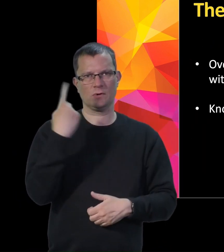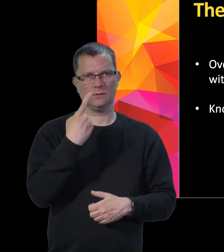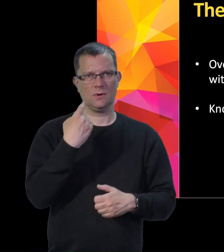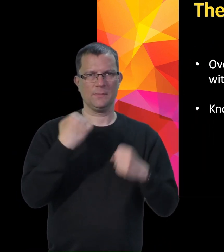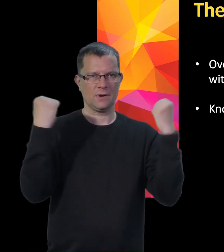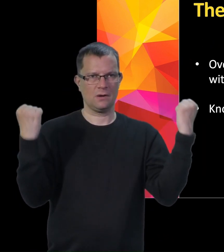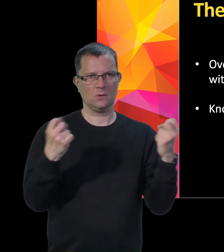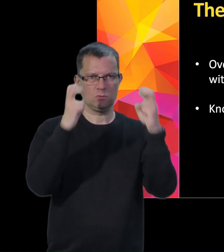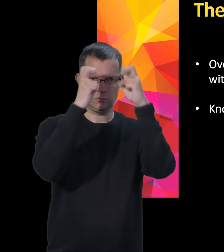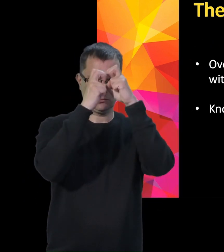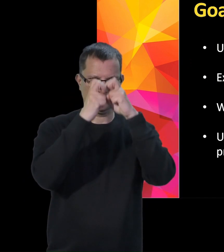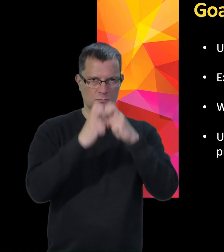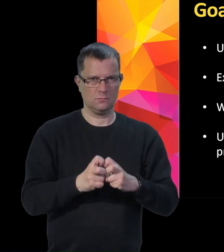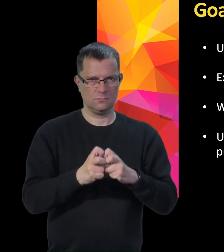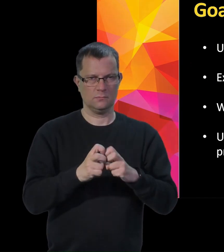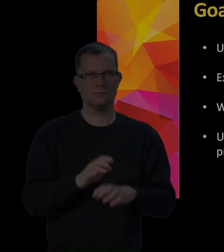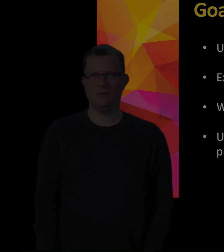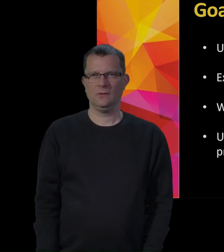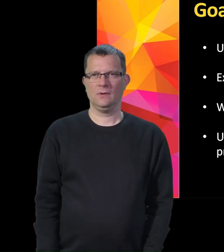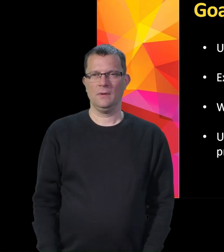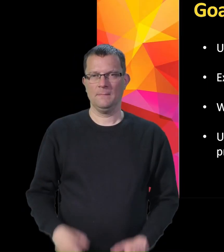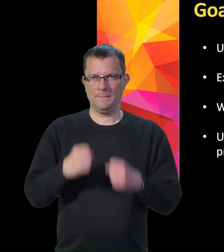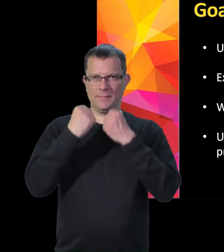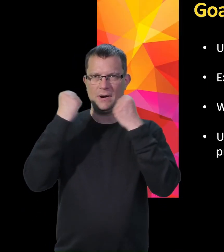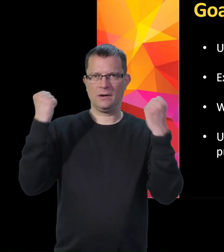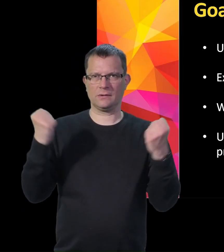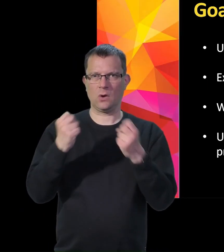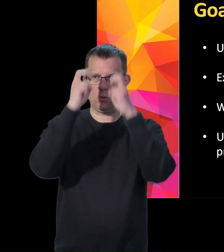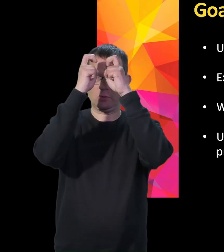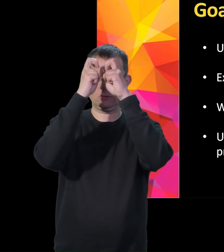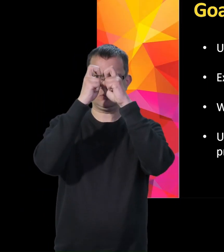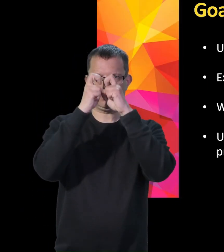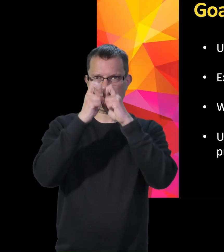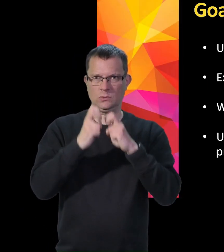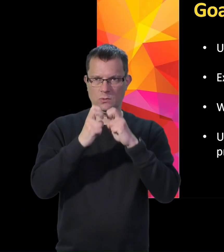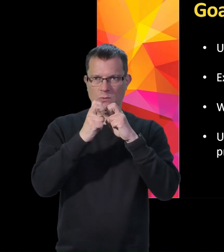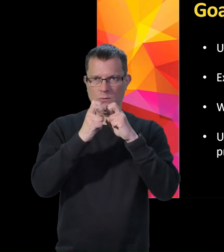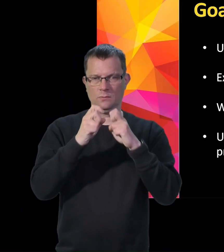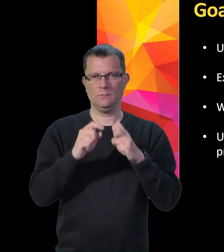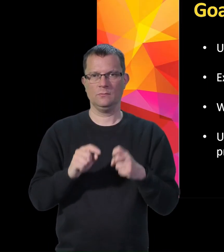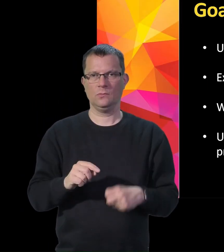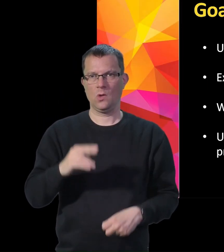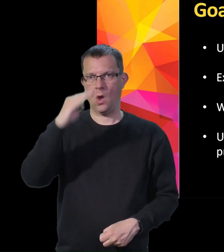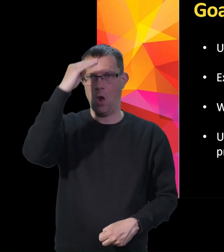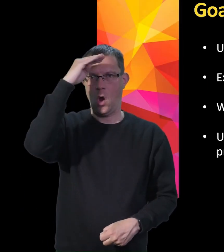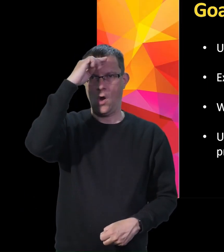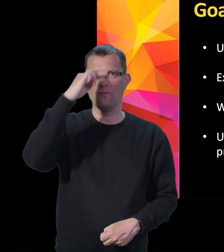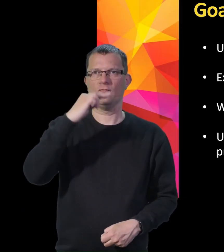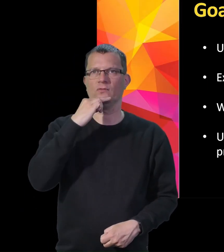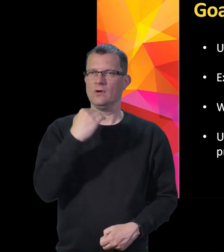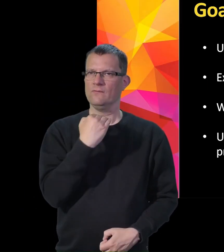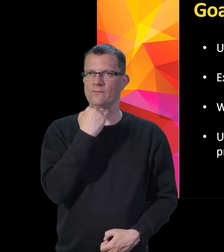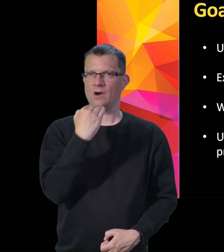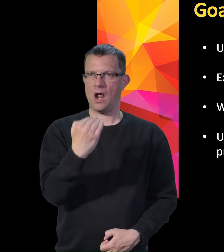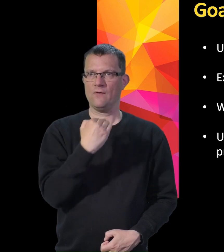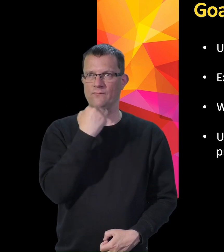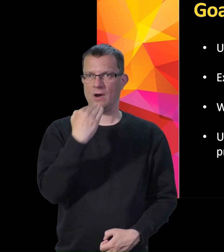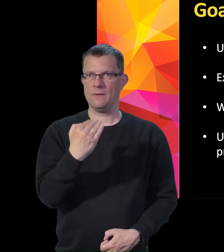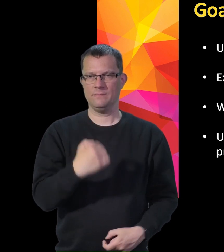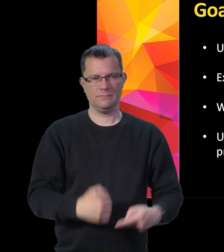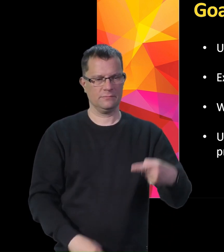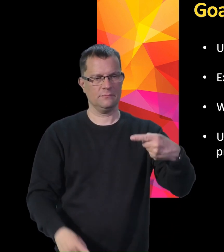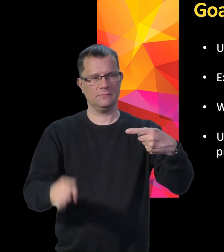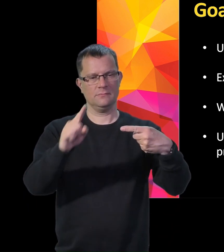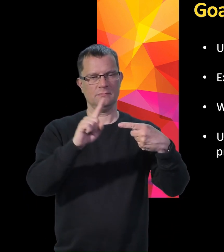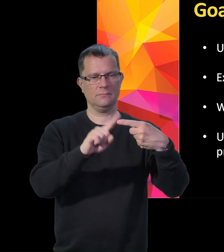more about this practical study. The next slide is about the practical study. We had 4 main